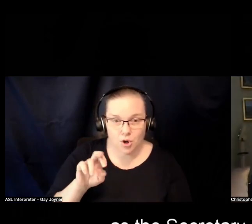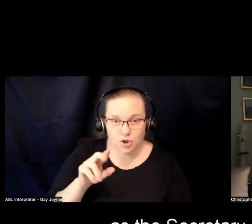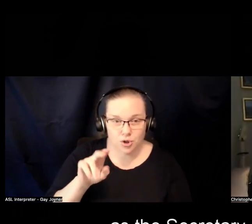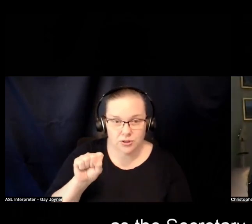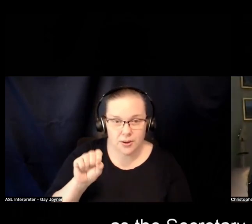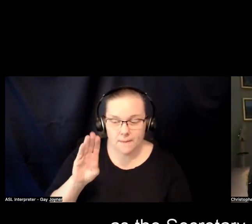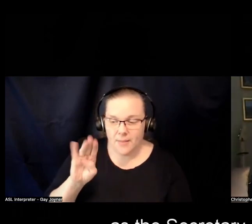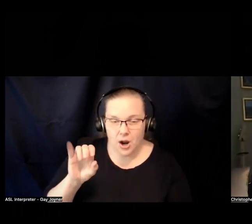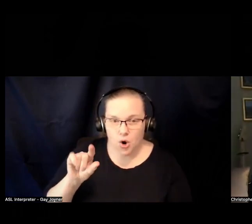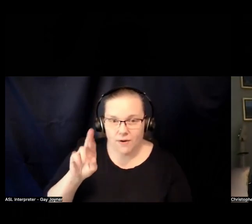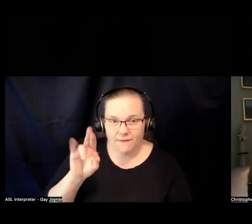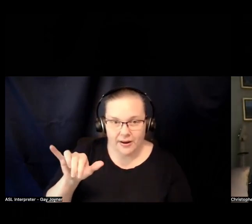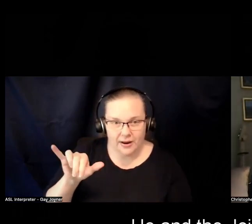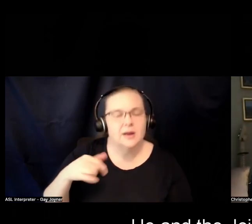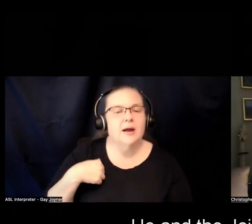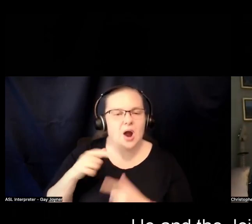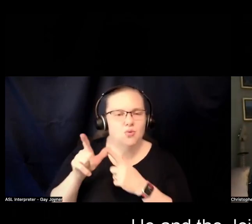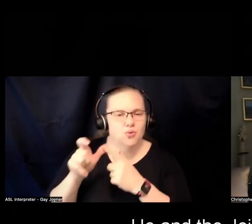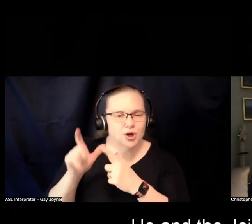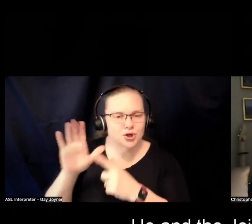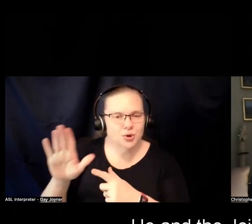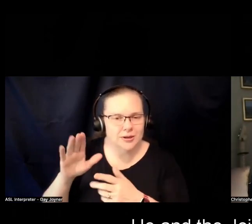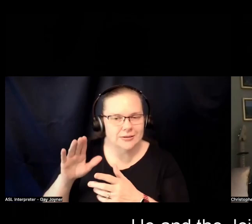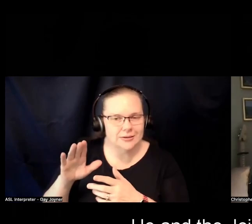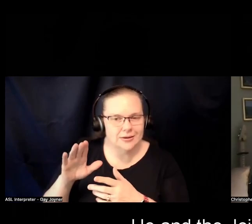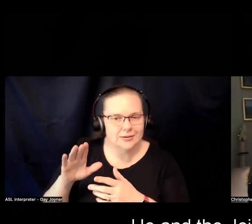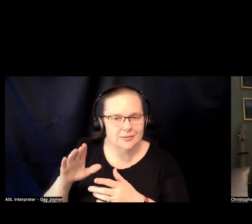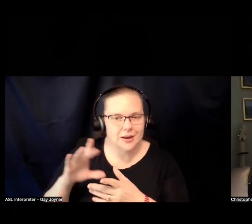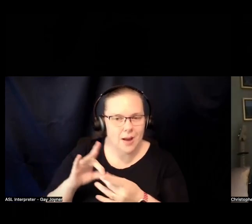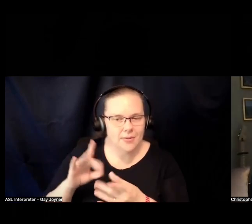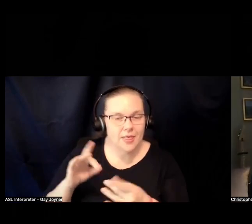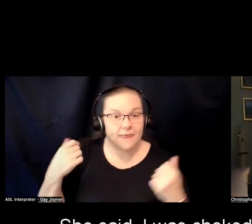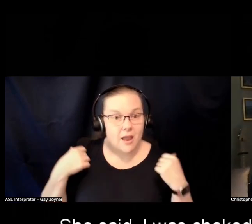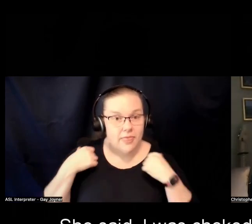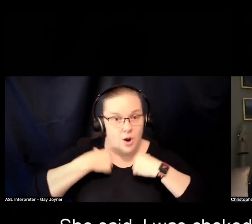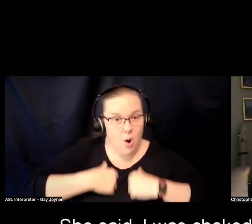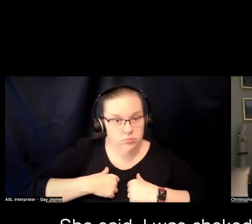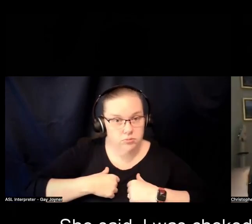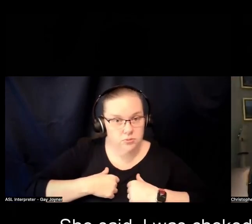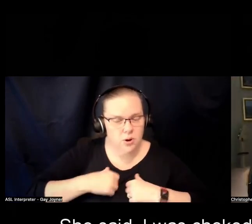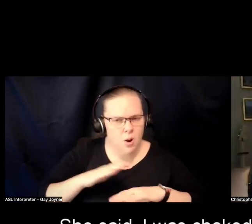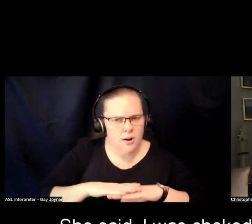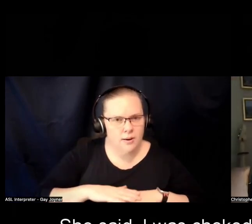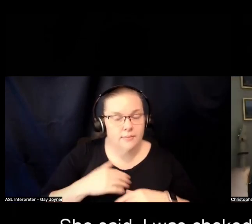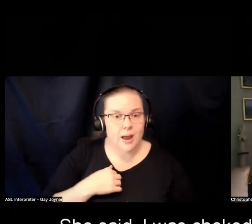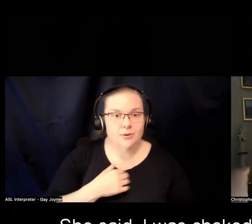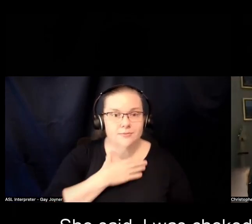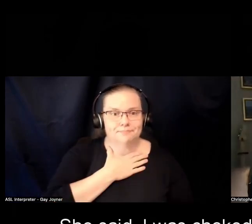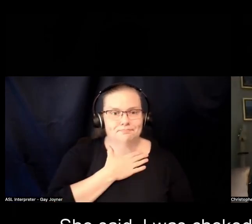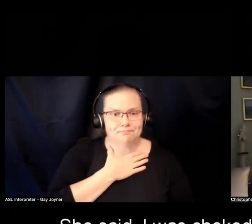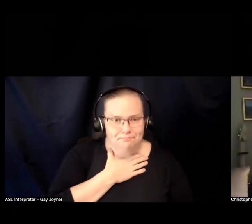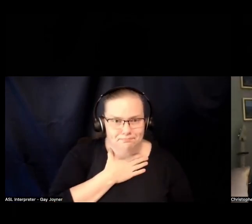of Defense George Marshall. He and the Joint Chiefs had their coats on. She said, I was choked up because she's just